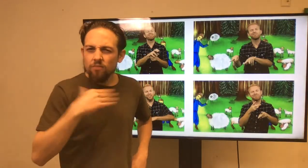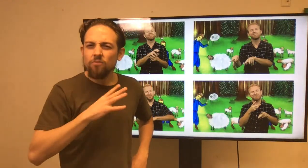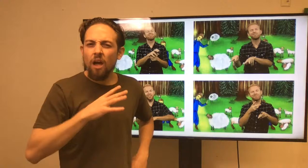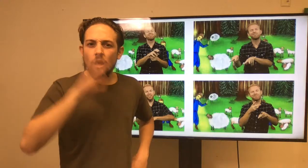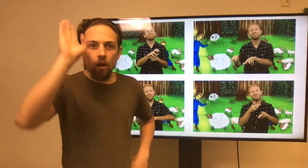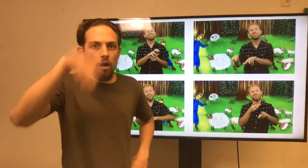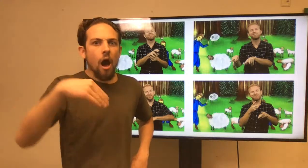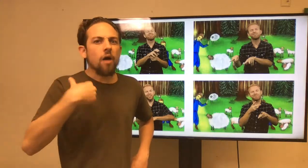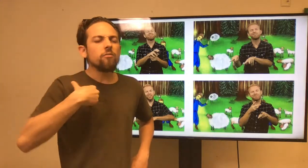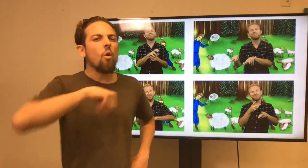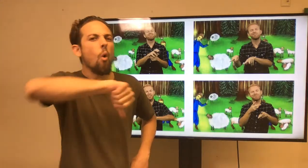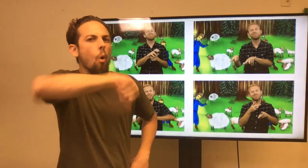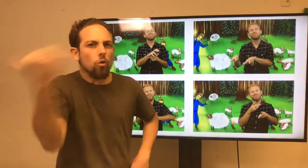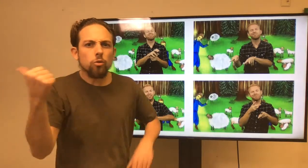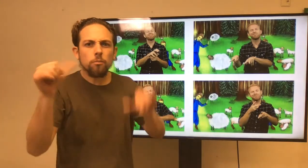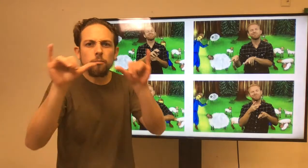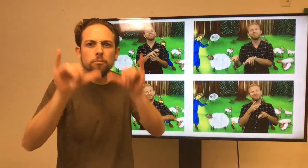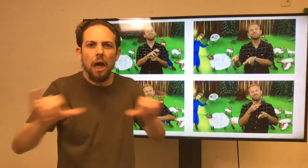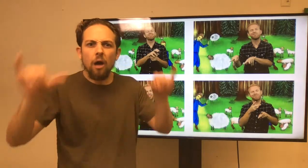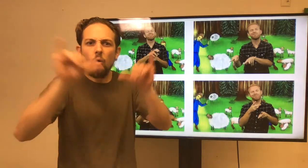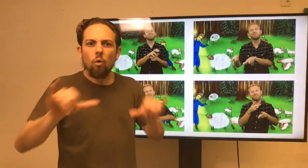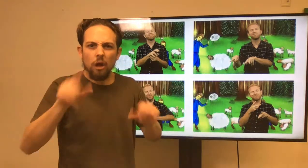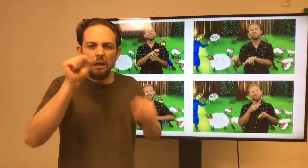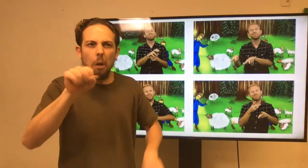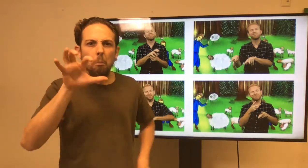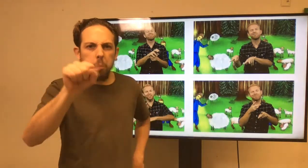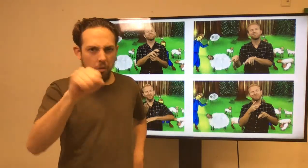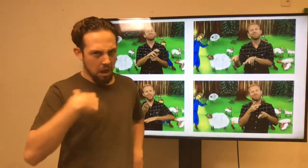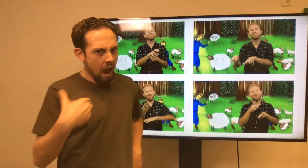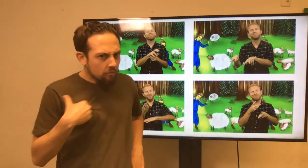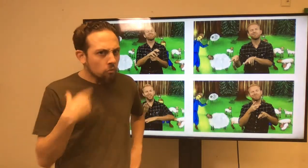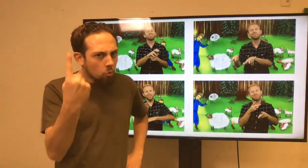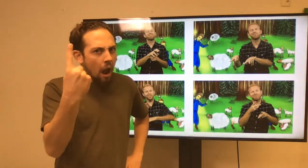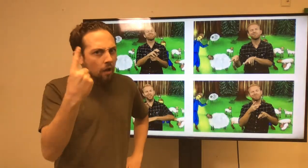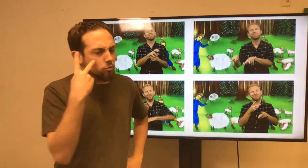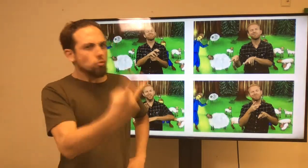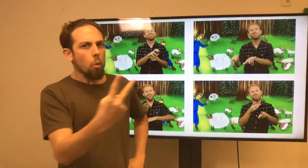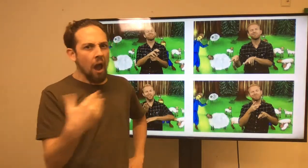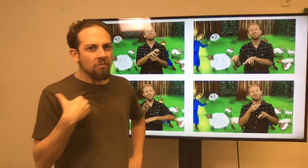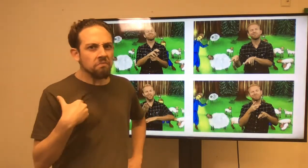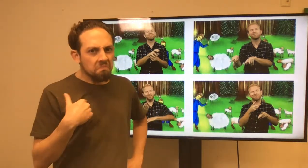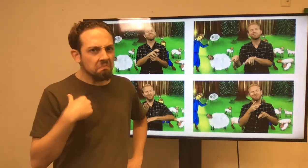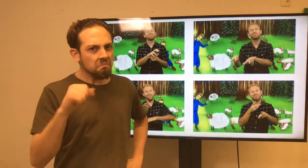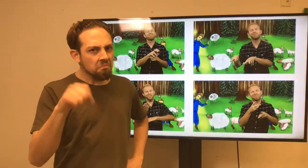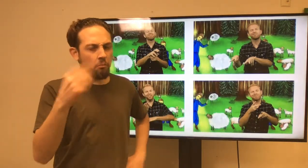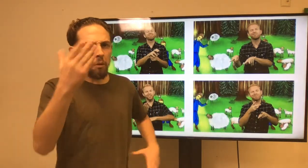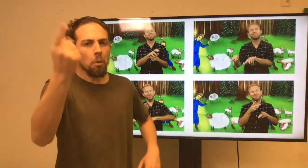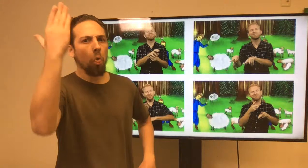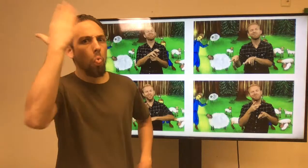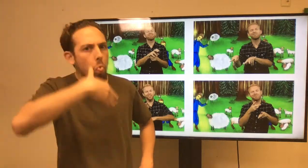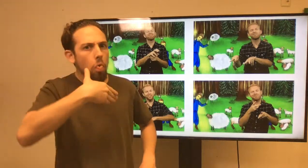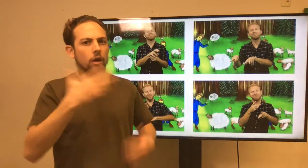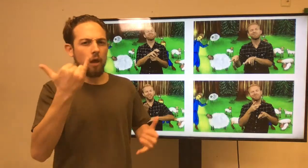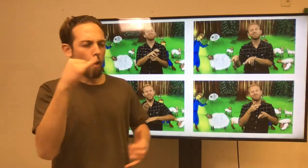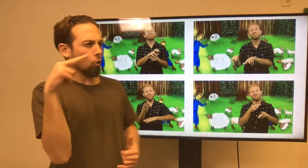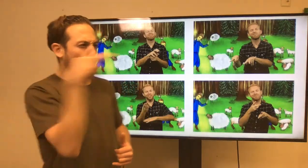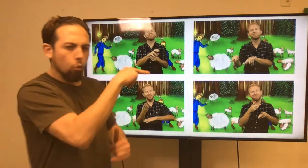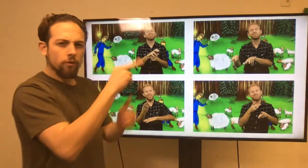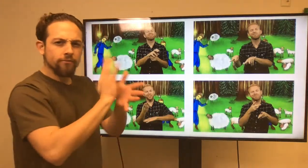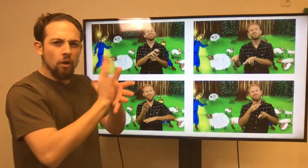circular movement that we see in all of these signs, there's actually another pattern. Let's see if you can catch it. You might